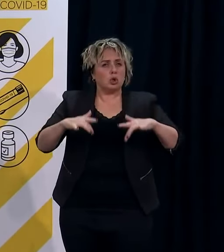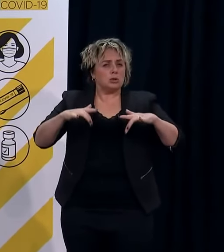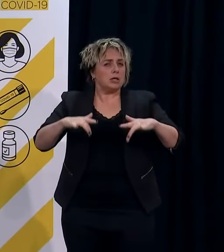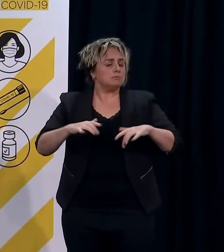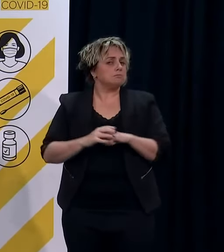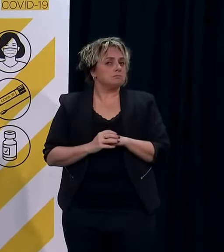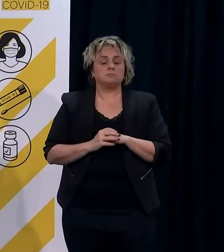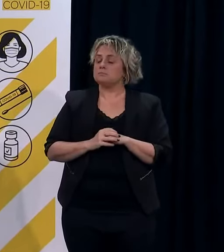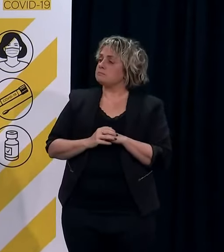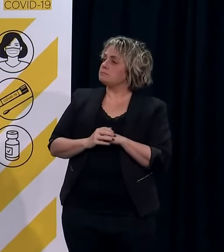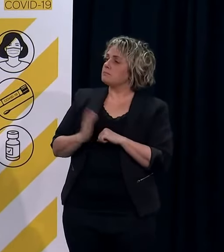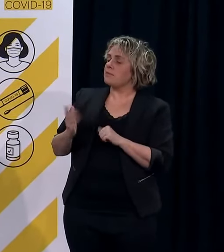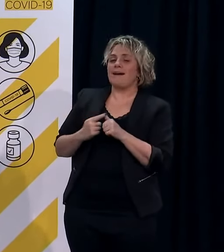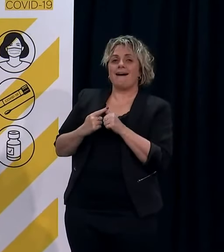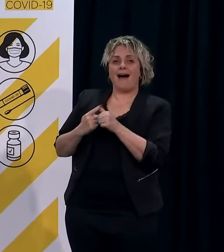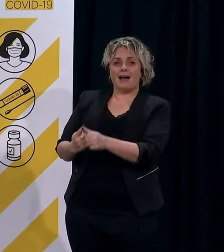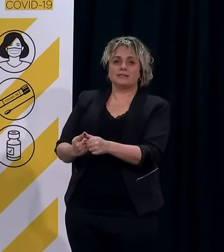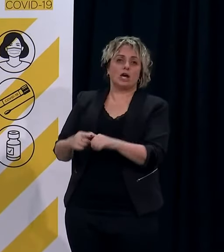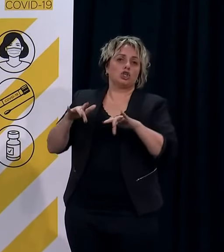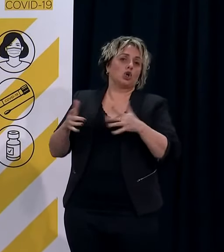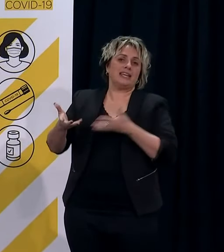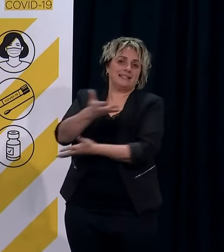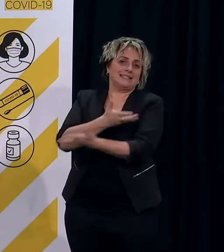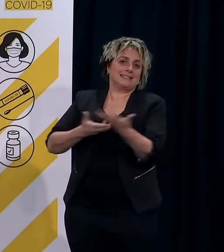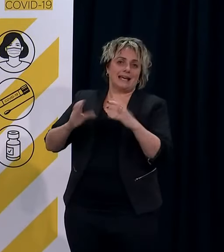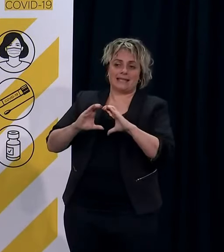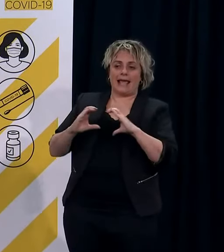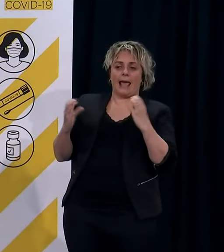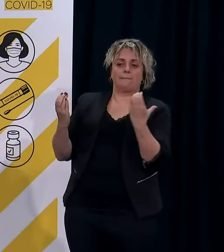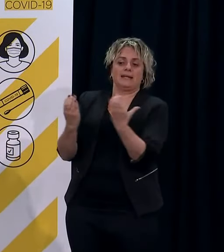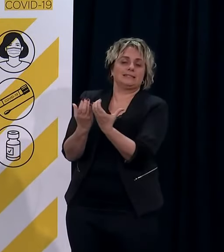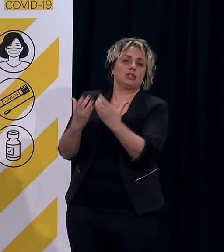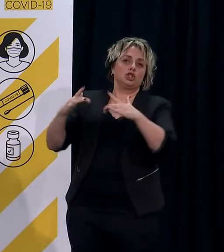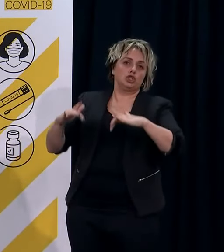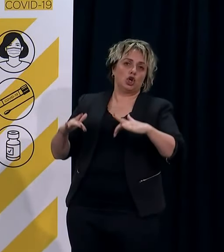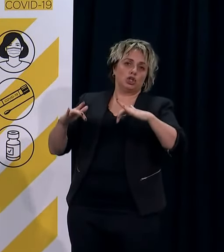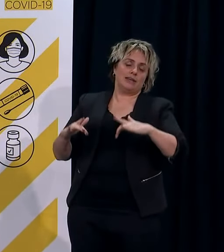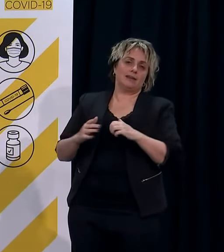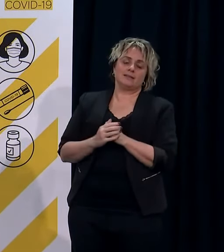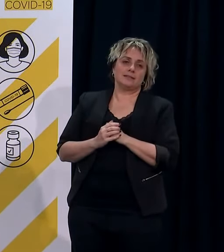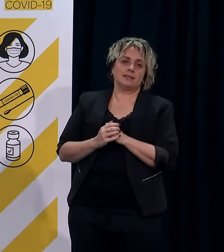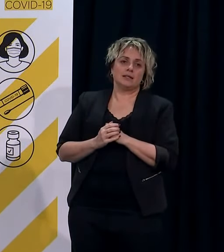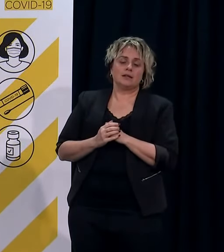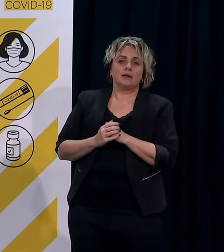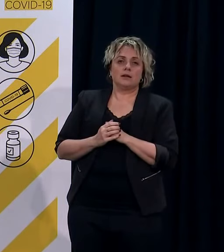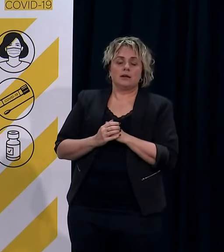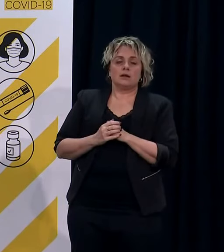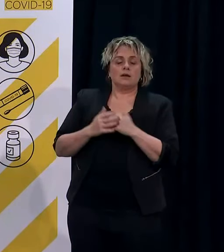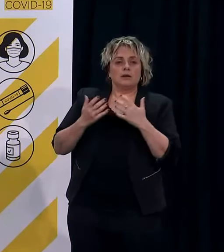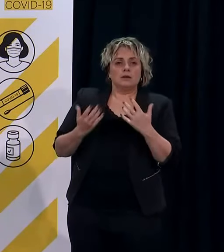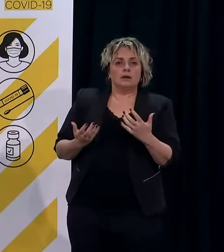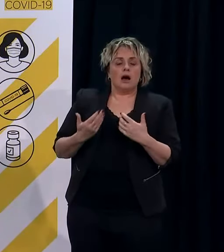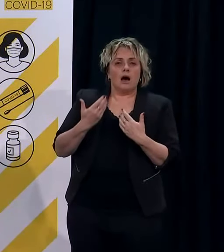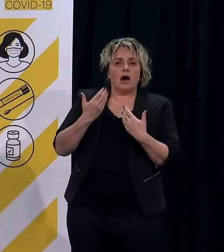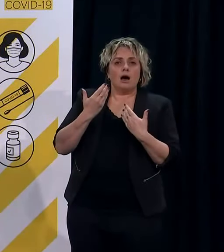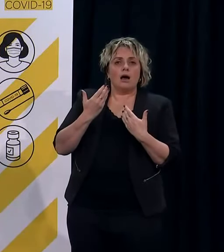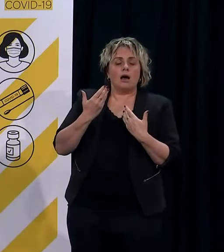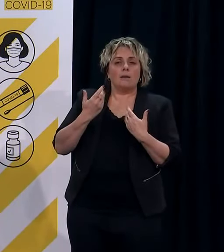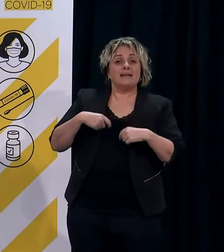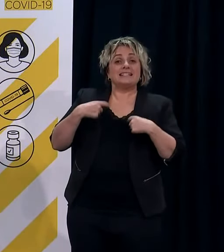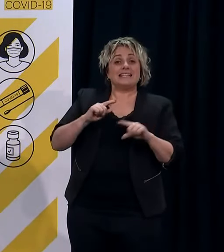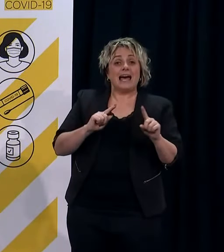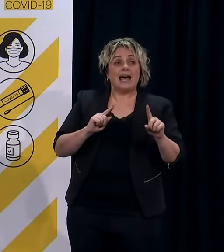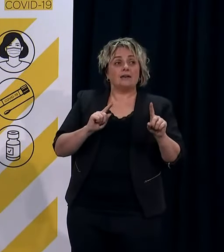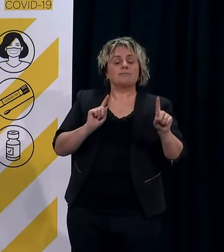better? That's not something that we've discussed as a Cabinet, but I can't definitively tell you what advice may have been received by the Minister of